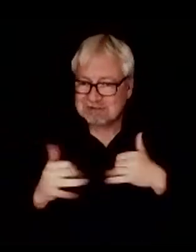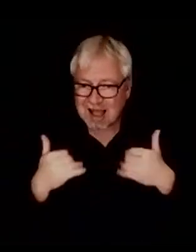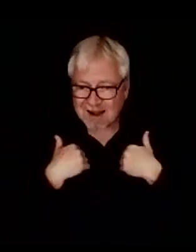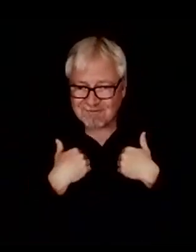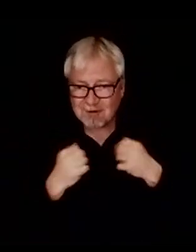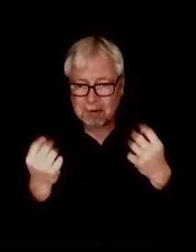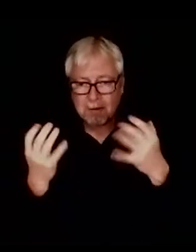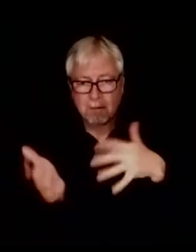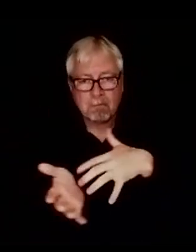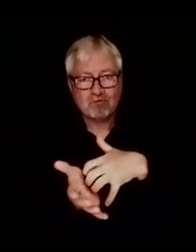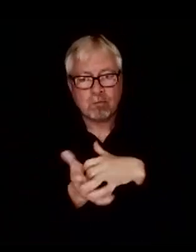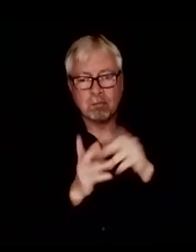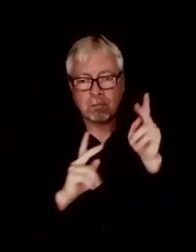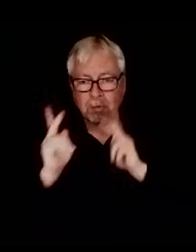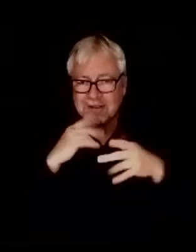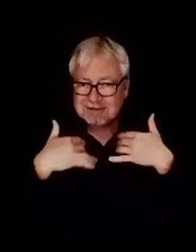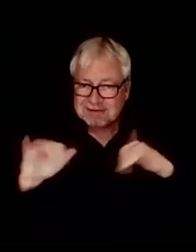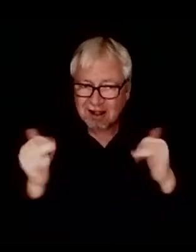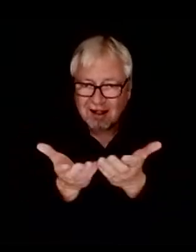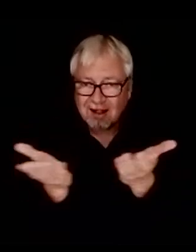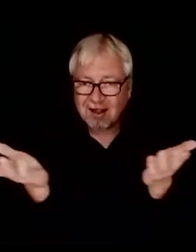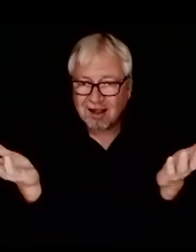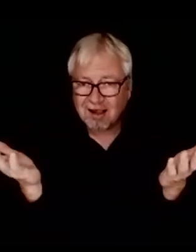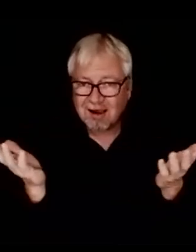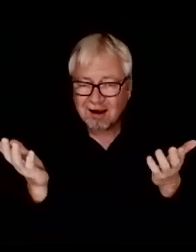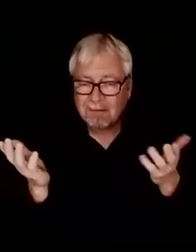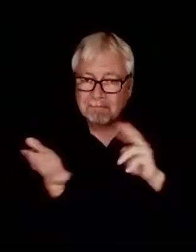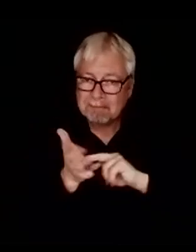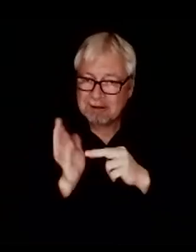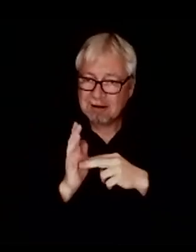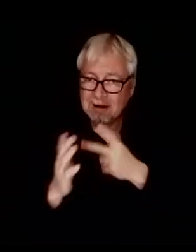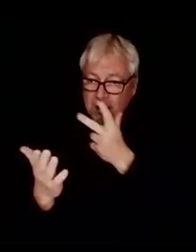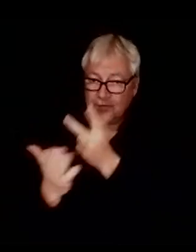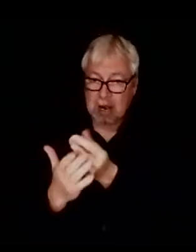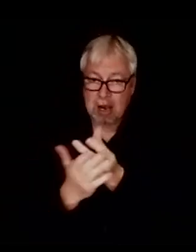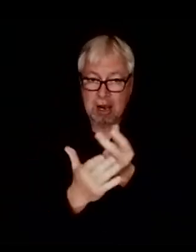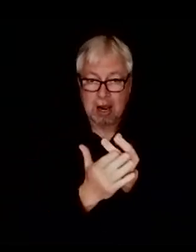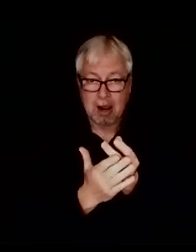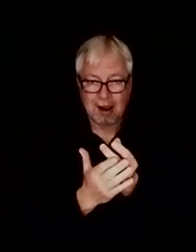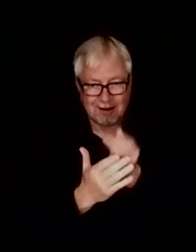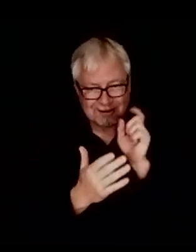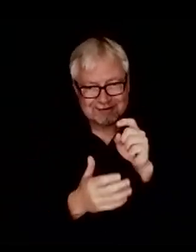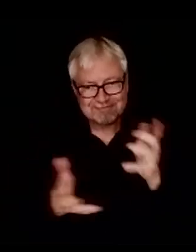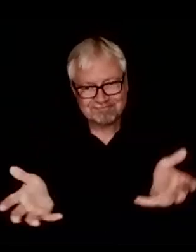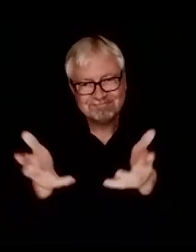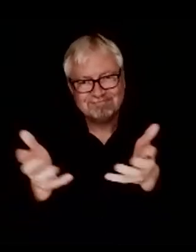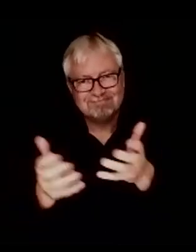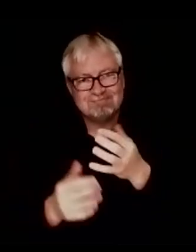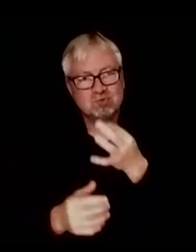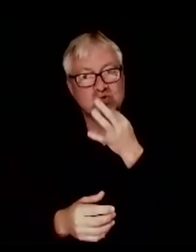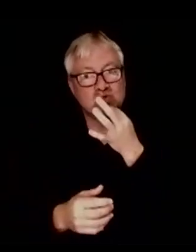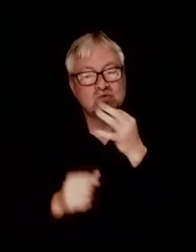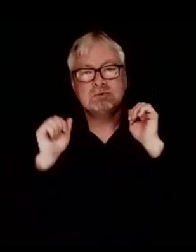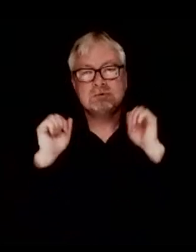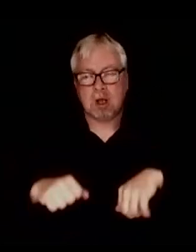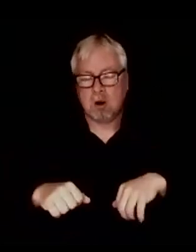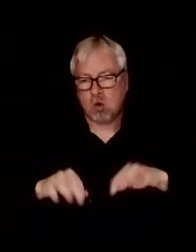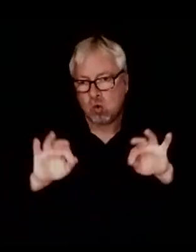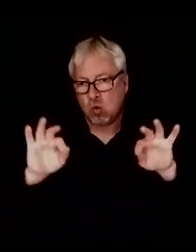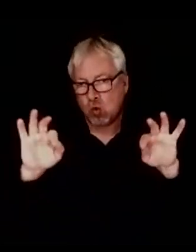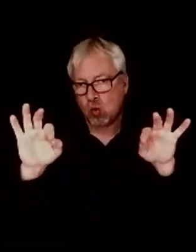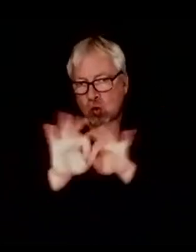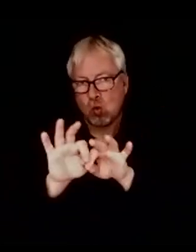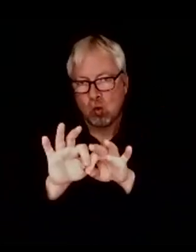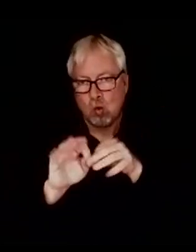itself. So getting vaccinated as soon as you can remains so important, not only to protect yourself, but to